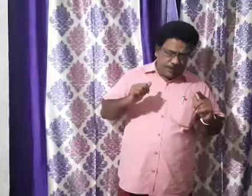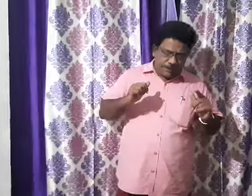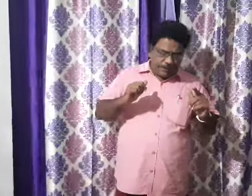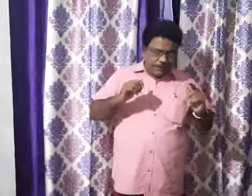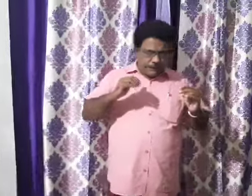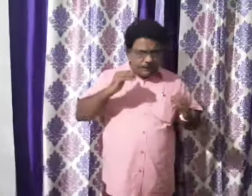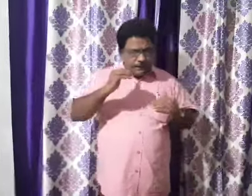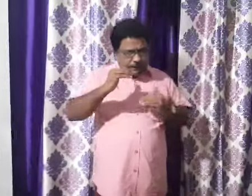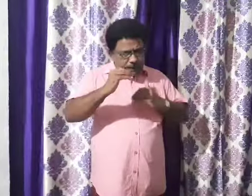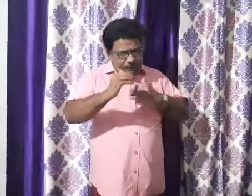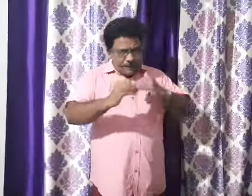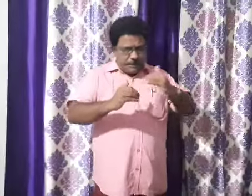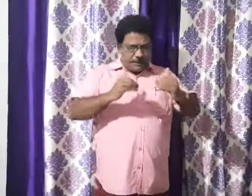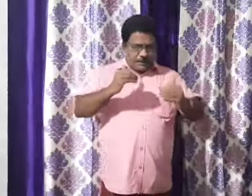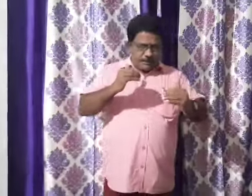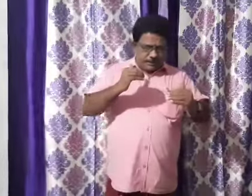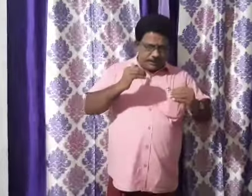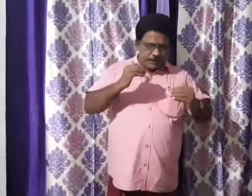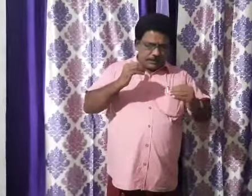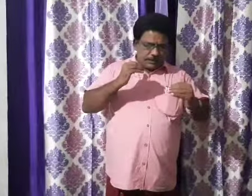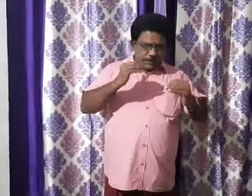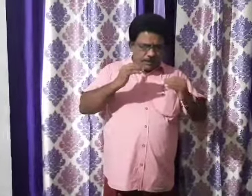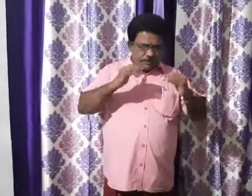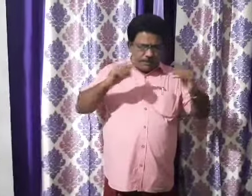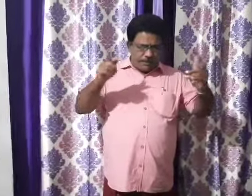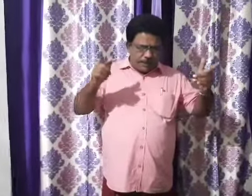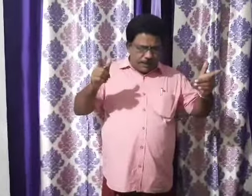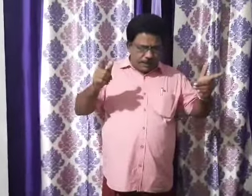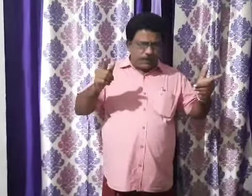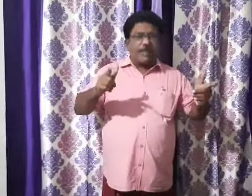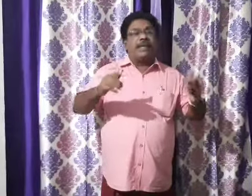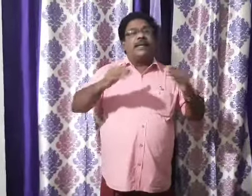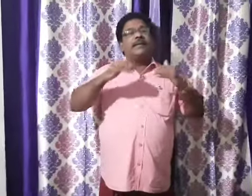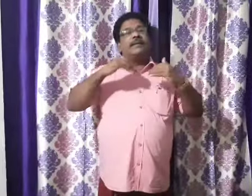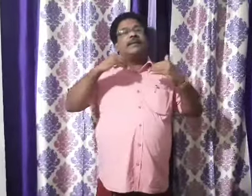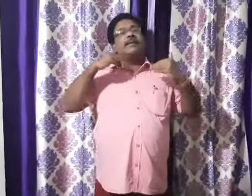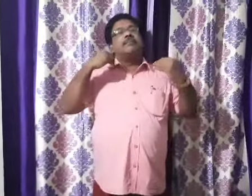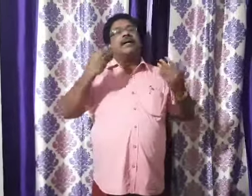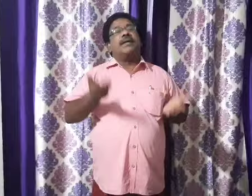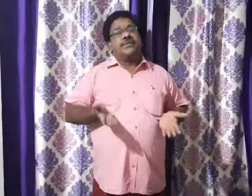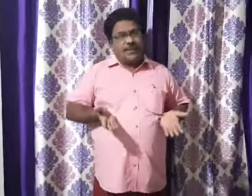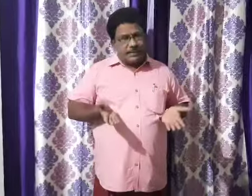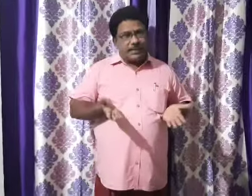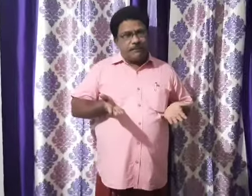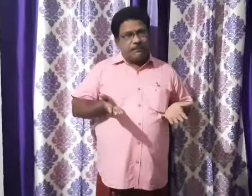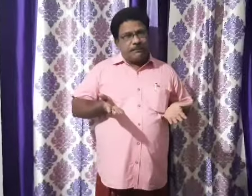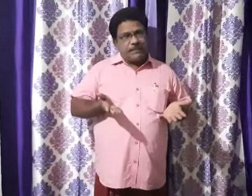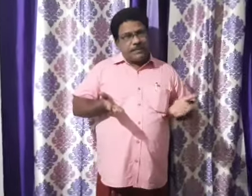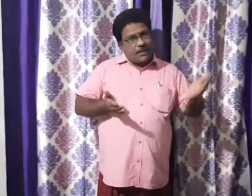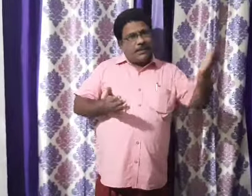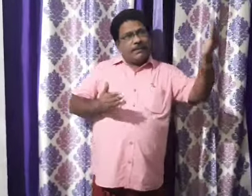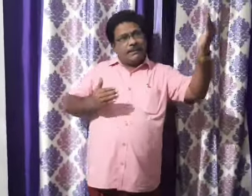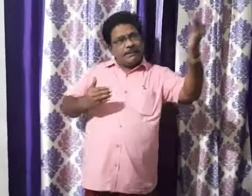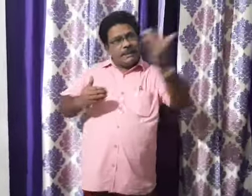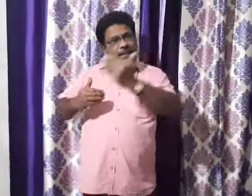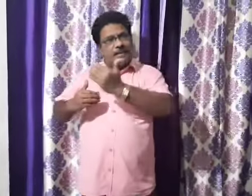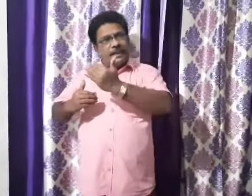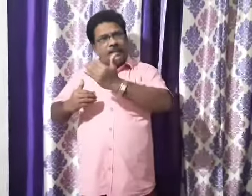Okay. Then the people began to engage in manufacturing. Okay. In the second stage,